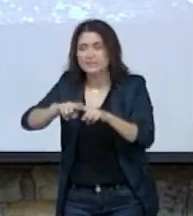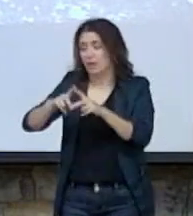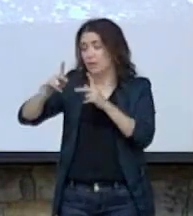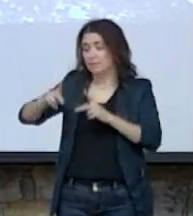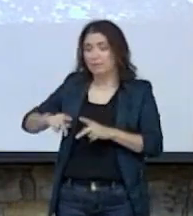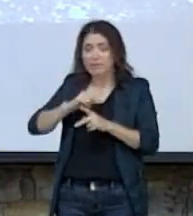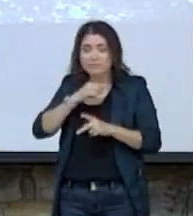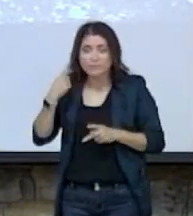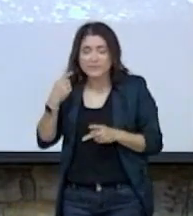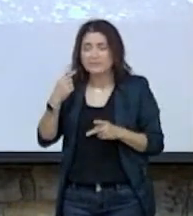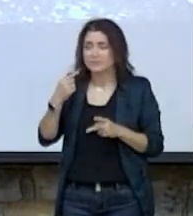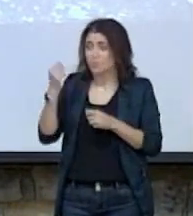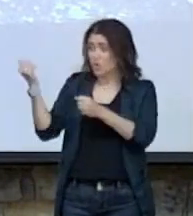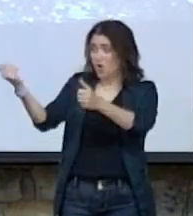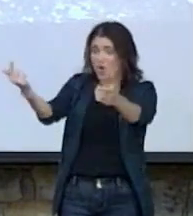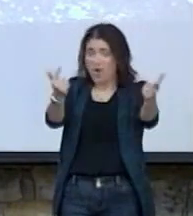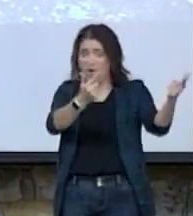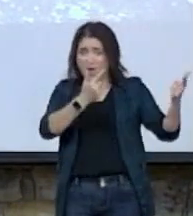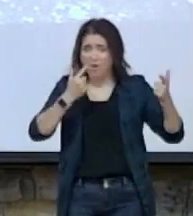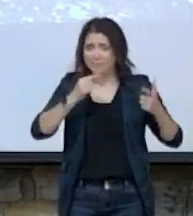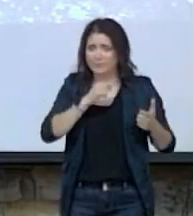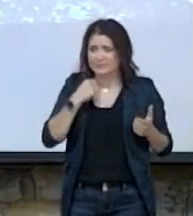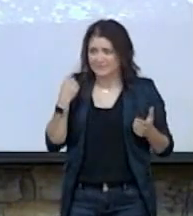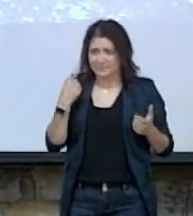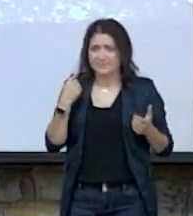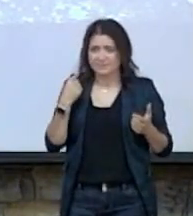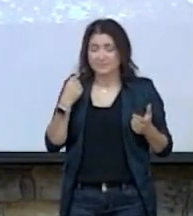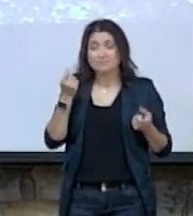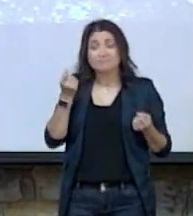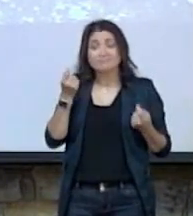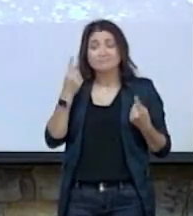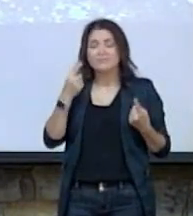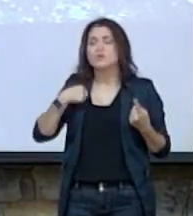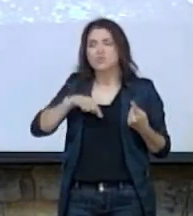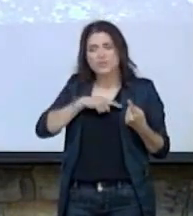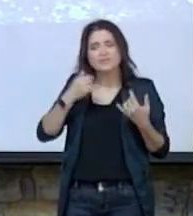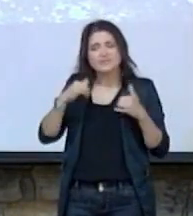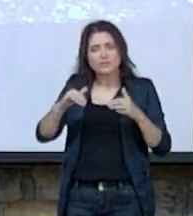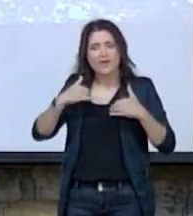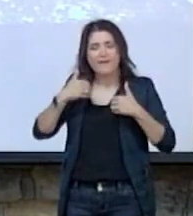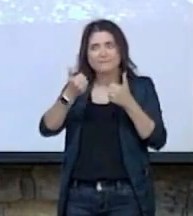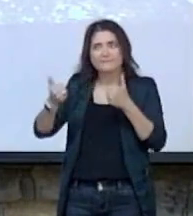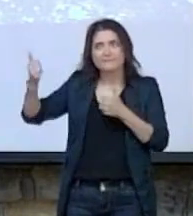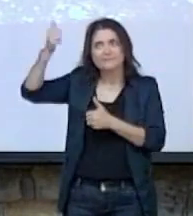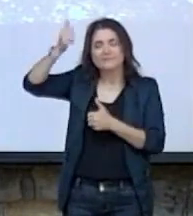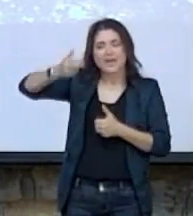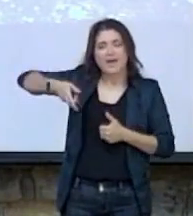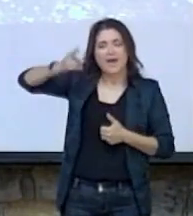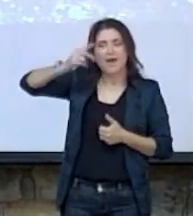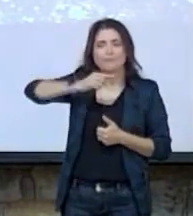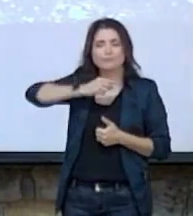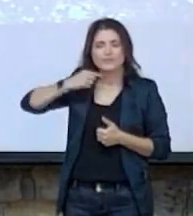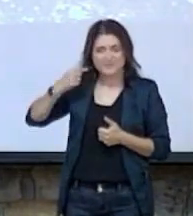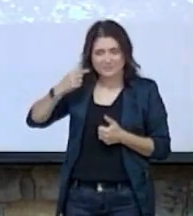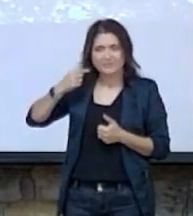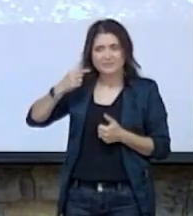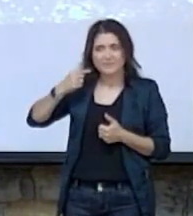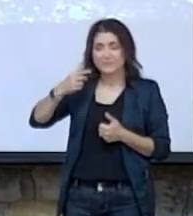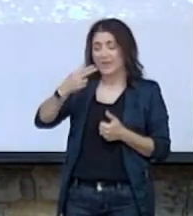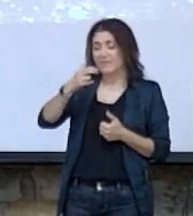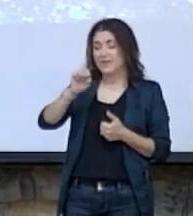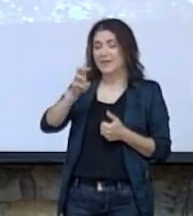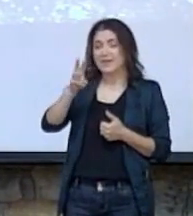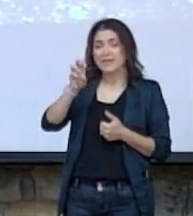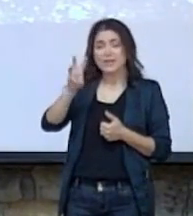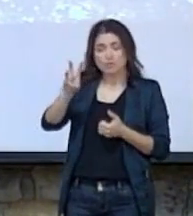priest. We're all priests. But here's this. We still have a high priest. But the Hebrews writer's been laying out